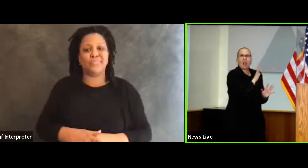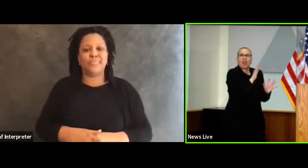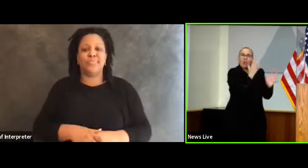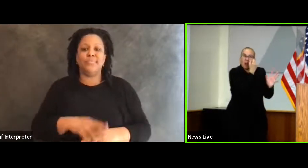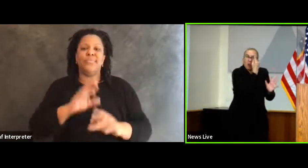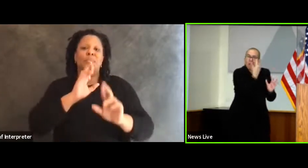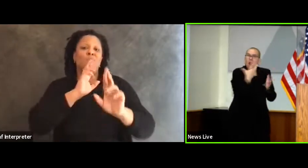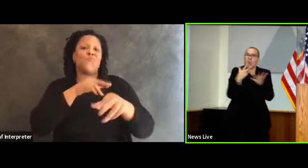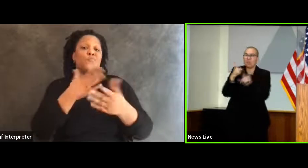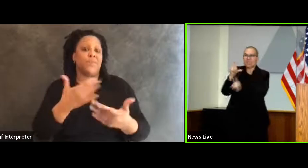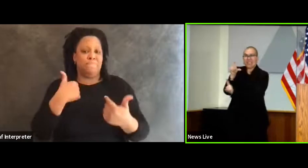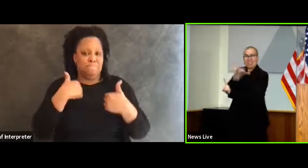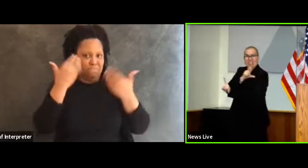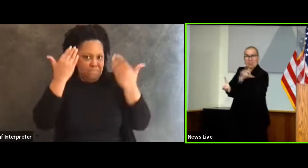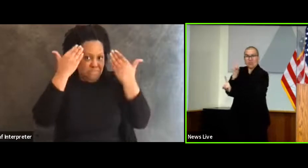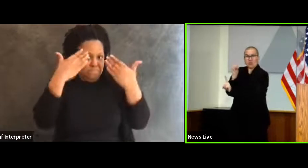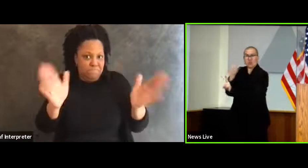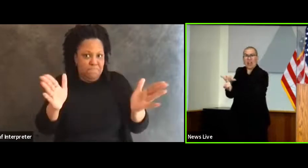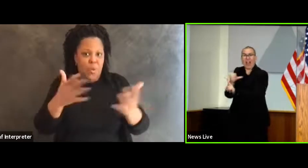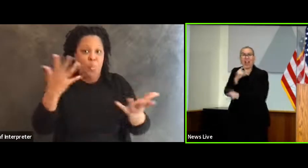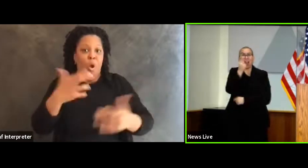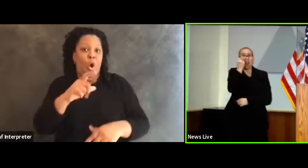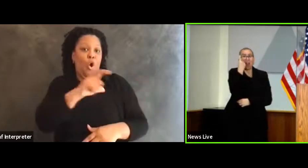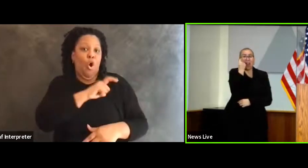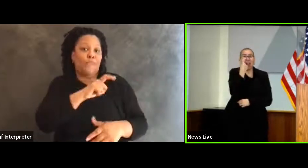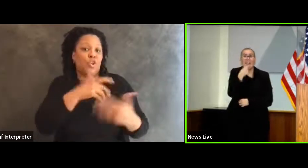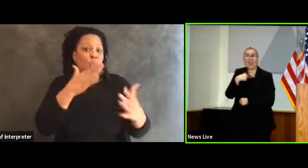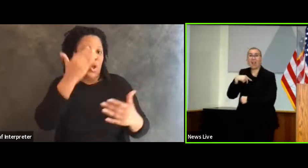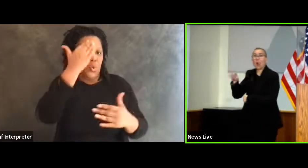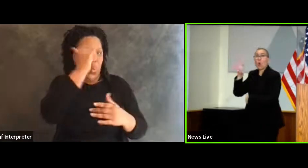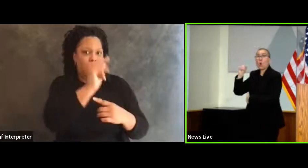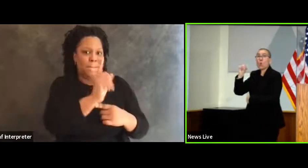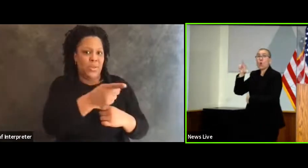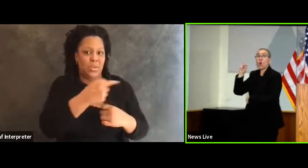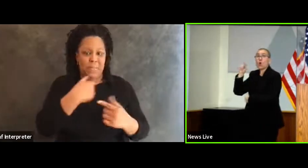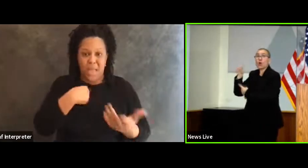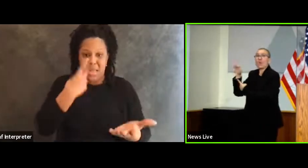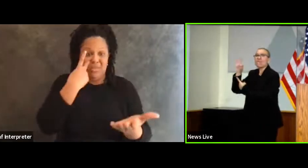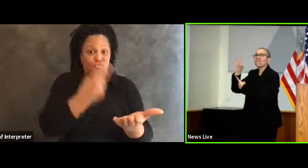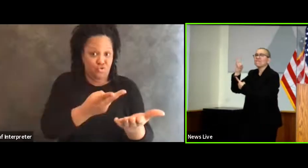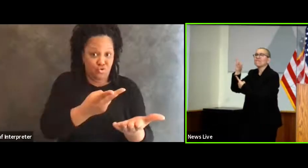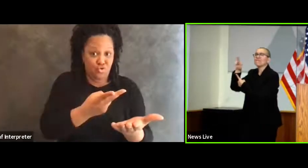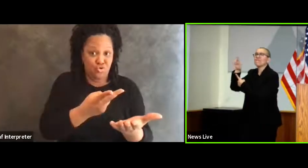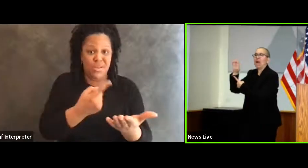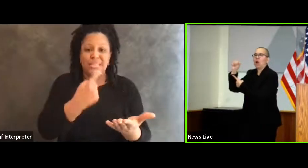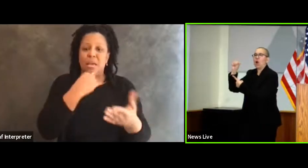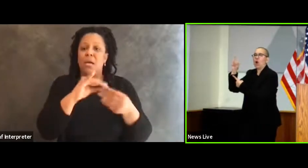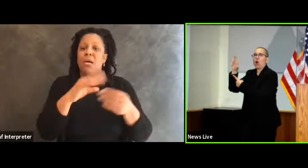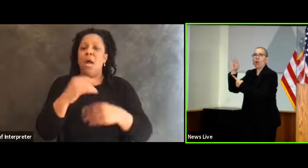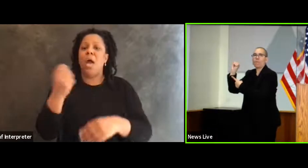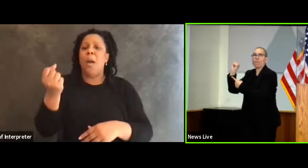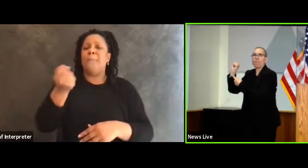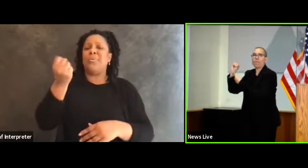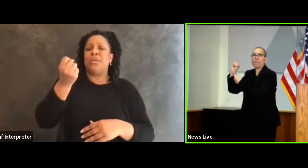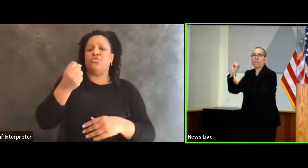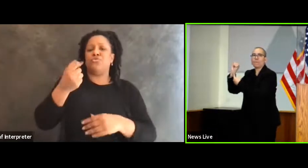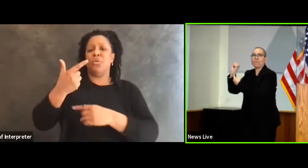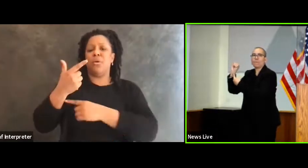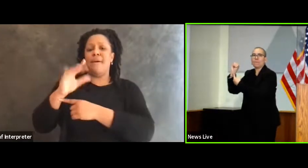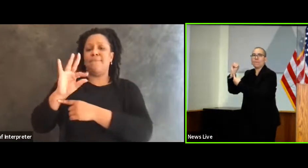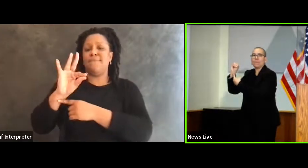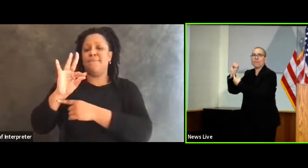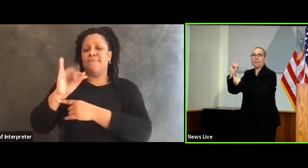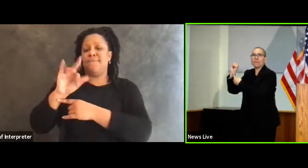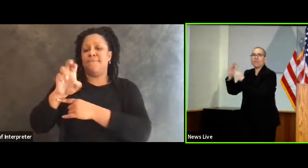said possession of a firearm, failing to appear, fleeing police. So it did relate to more than